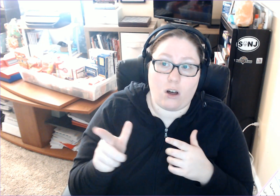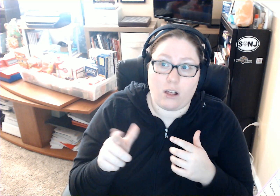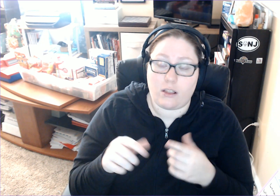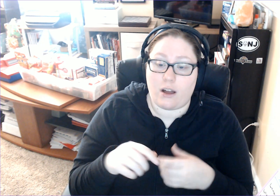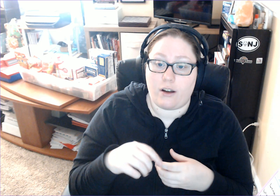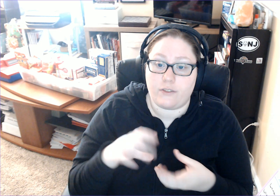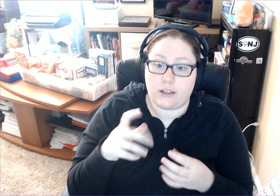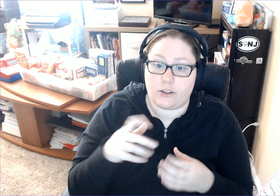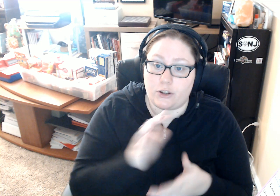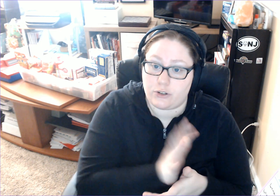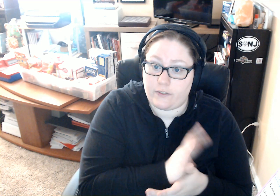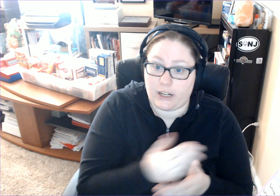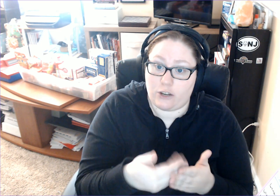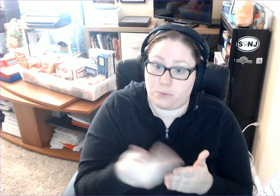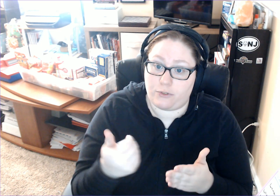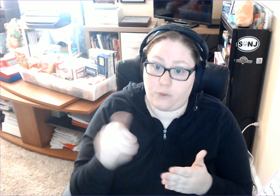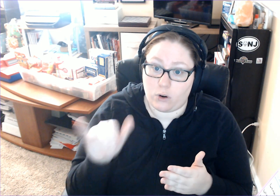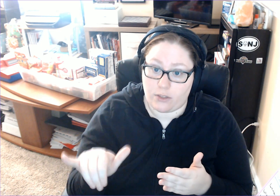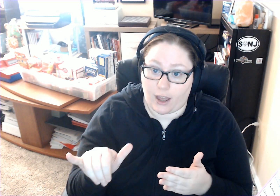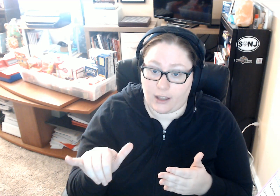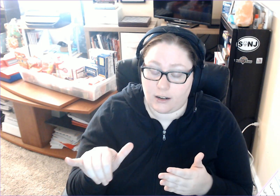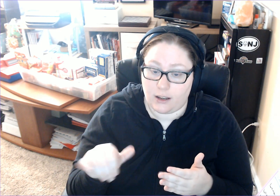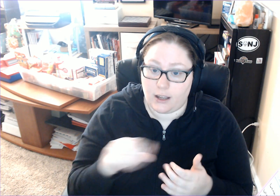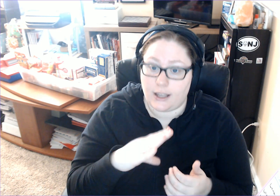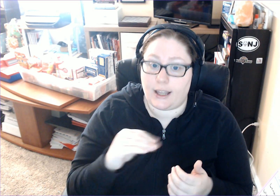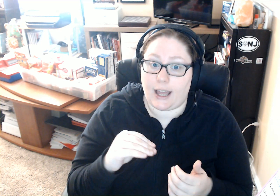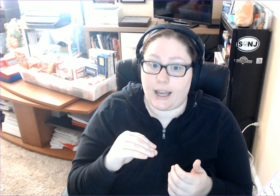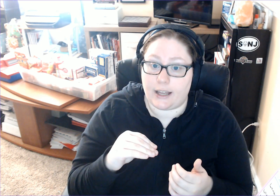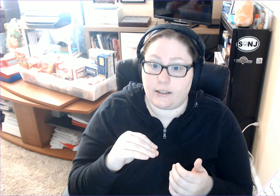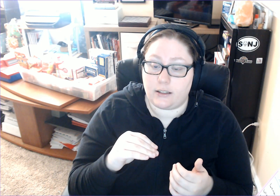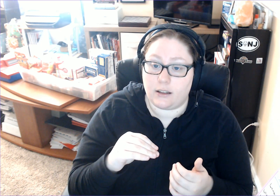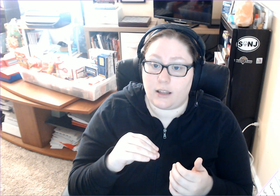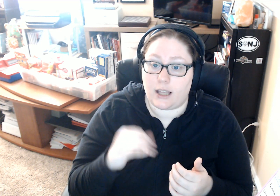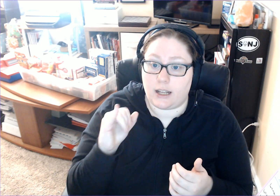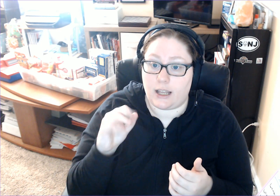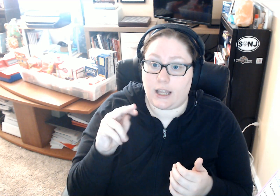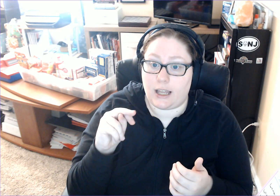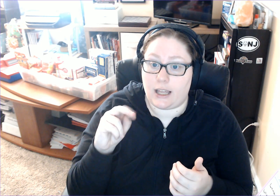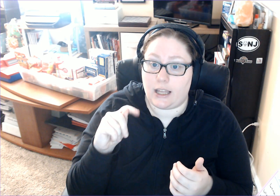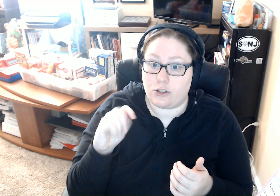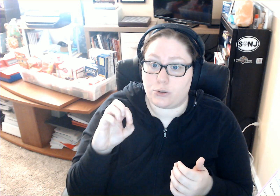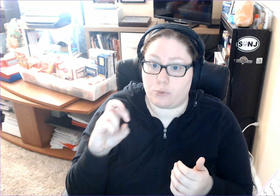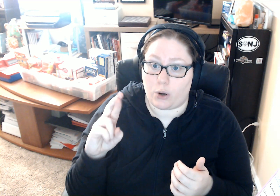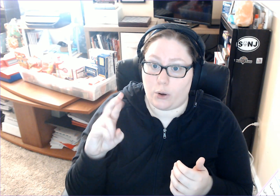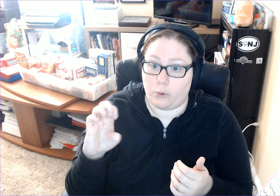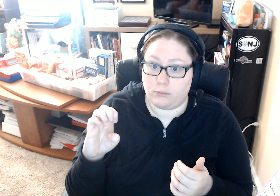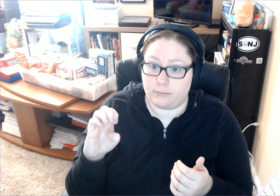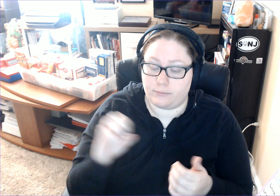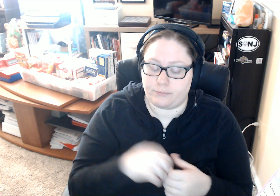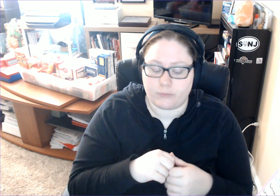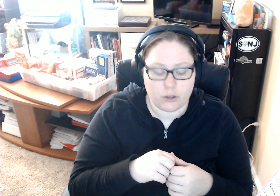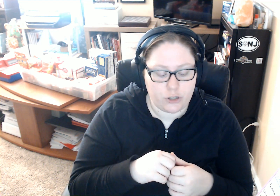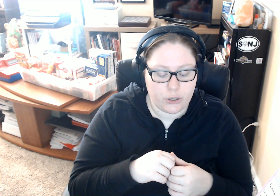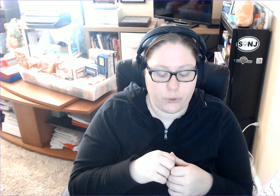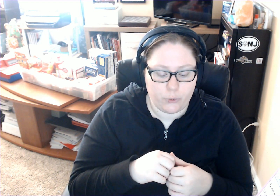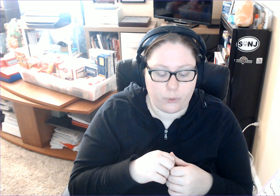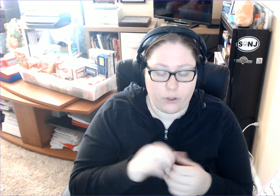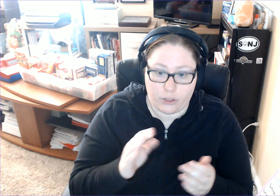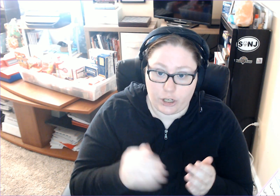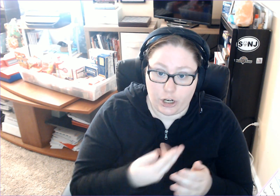of the laundry videos before that, and an intro to the new